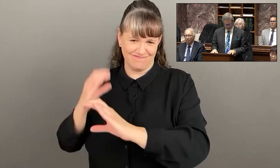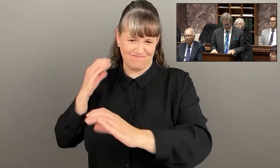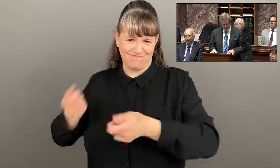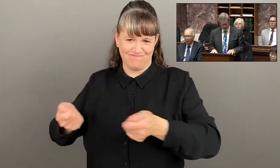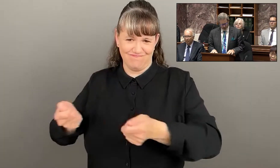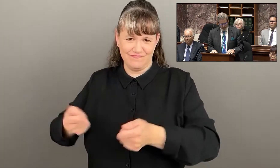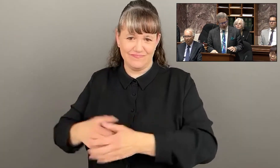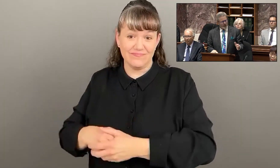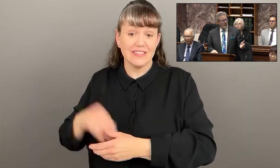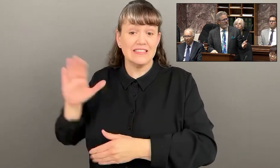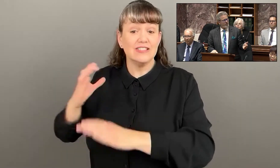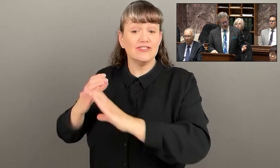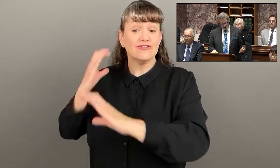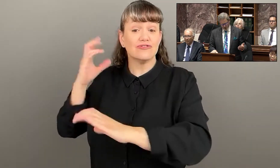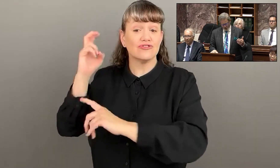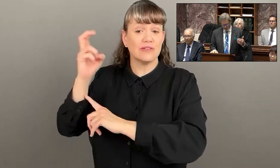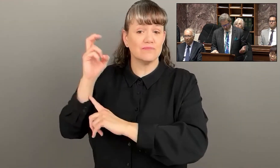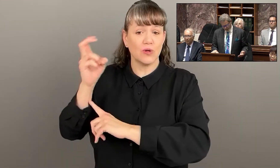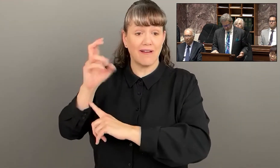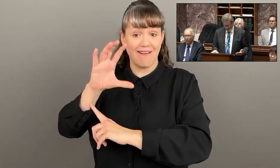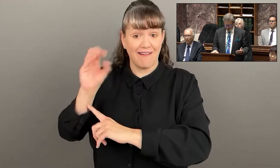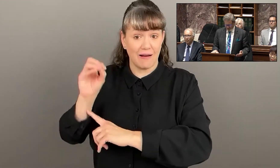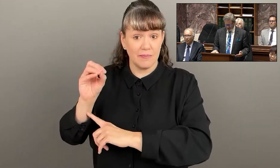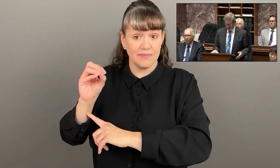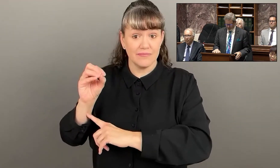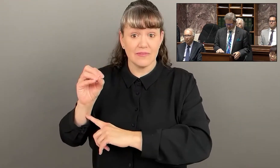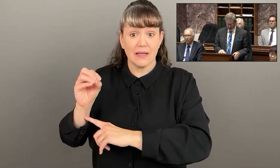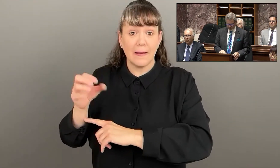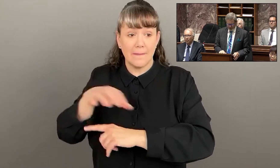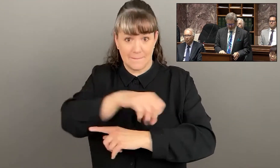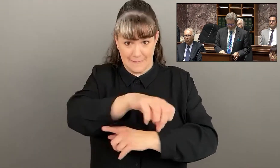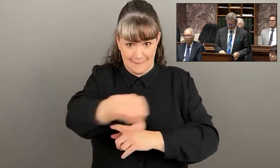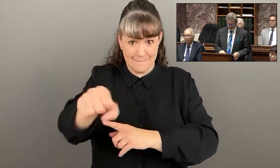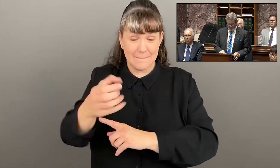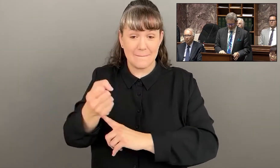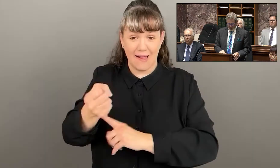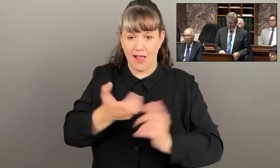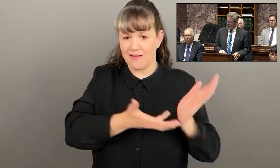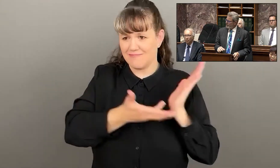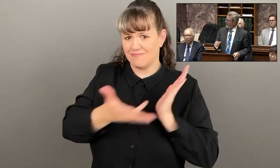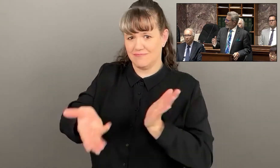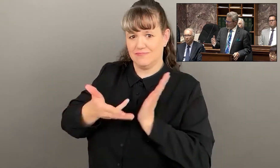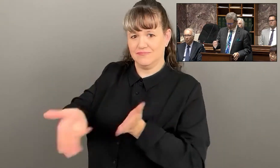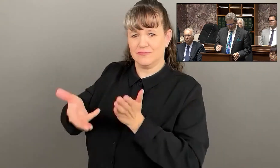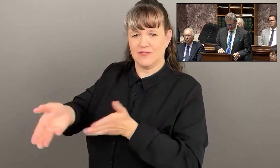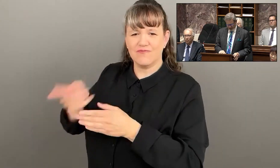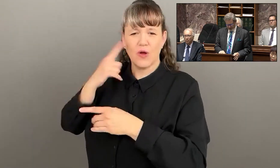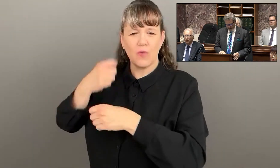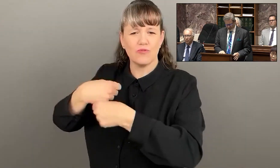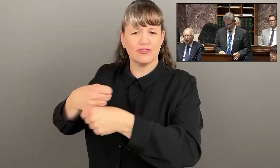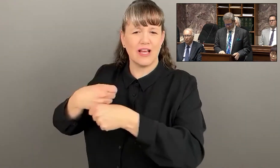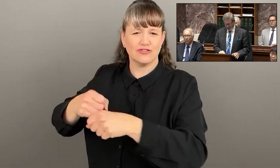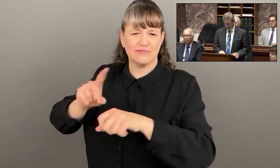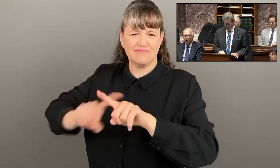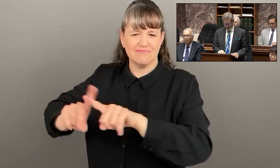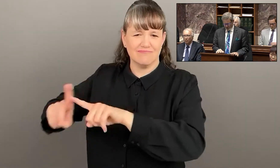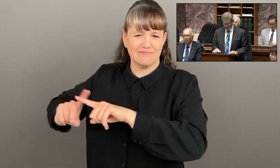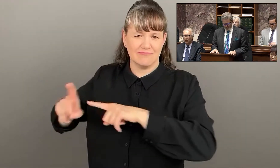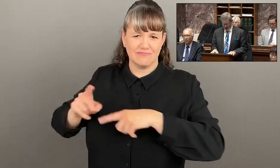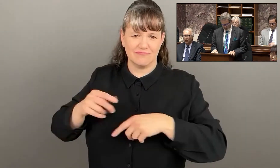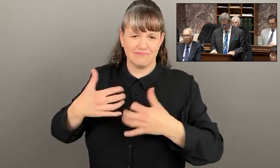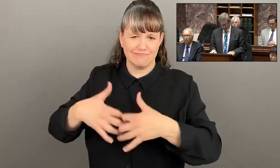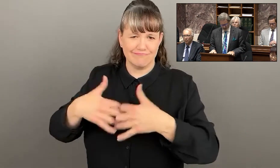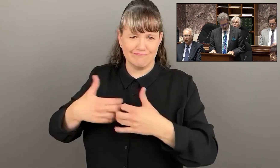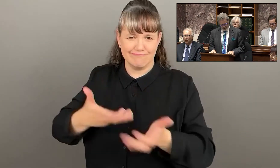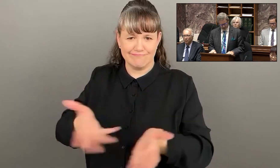production. Larry was one of the quiet builders of our province, one of the pioneer families of Abbotsford who started